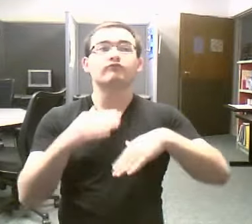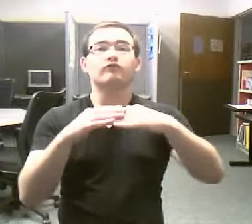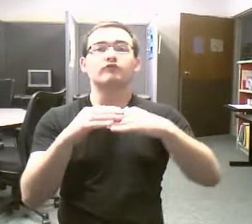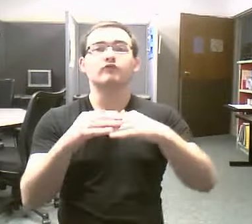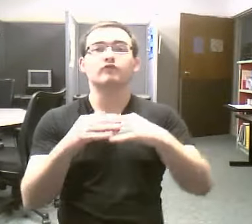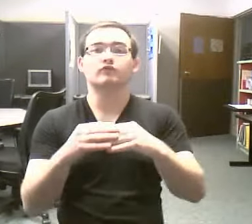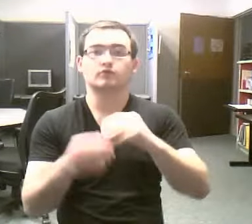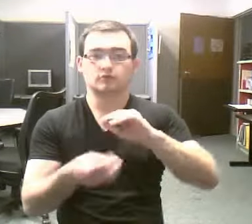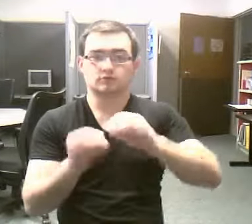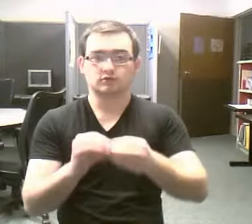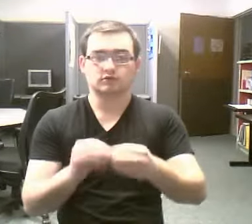Integers.